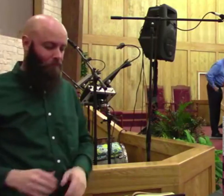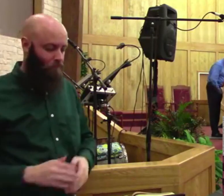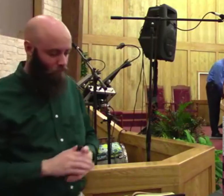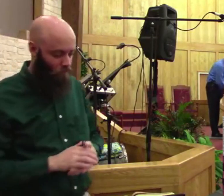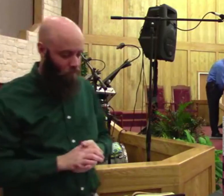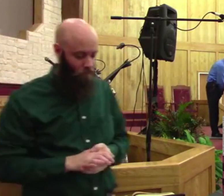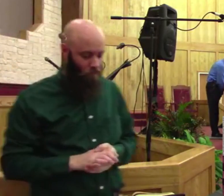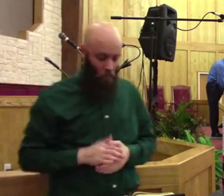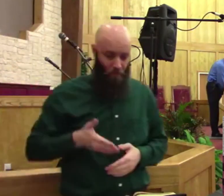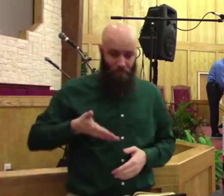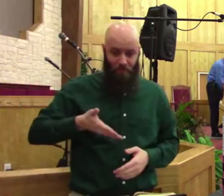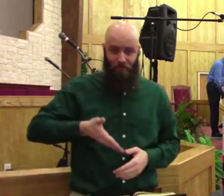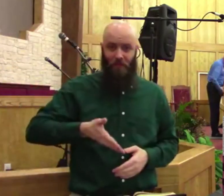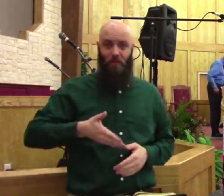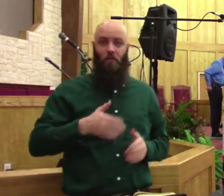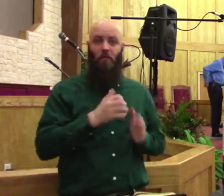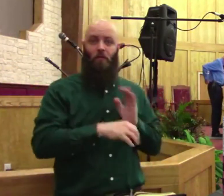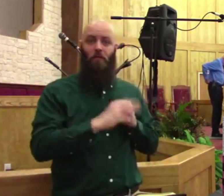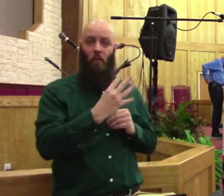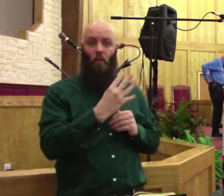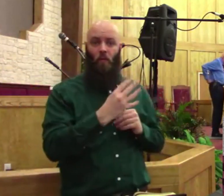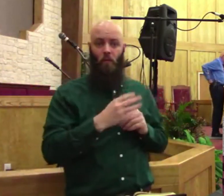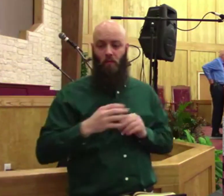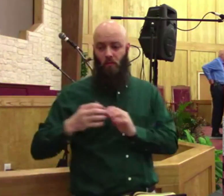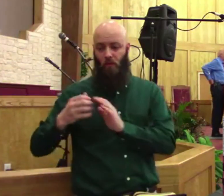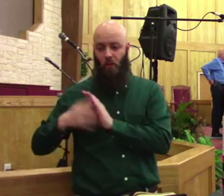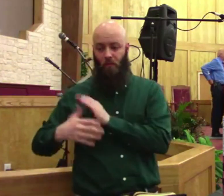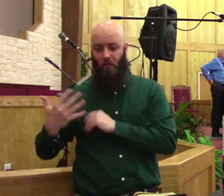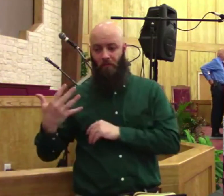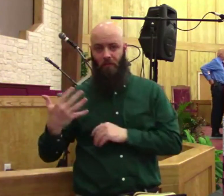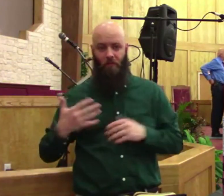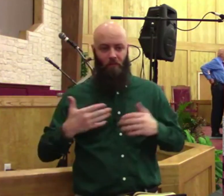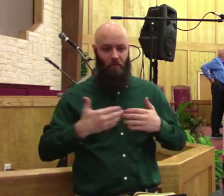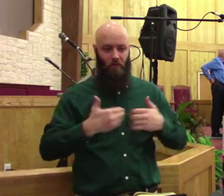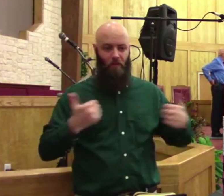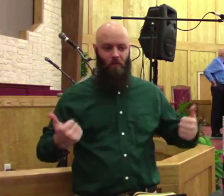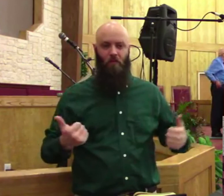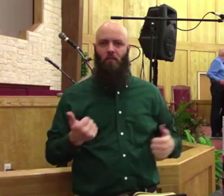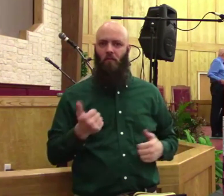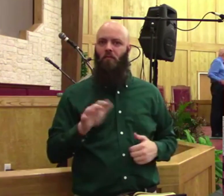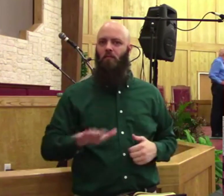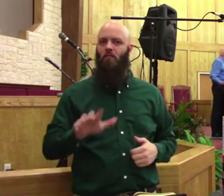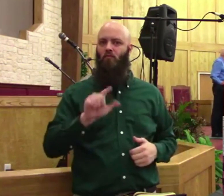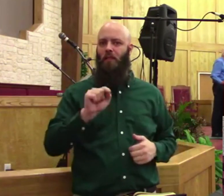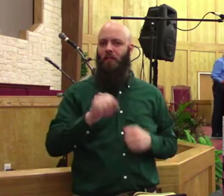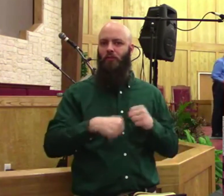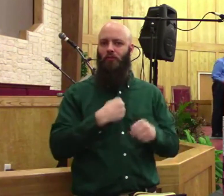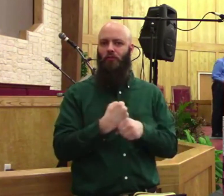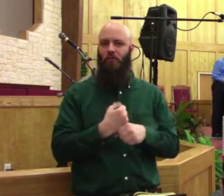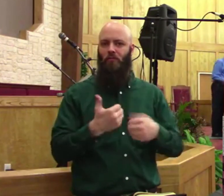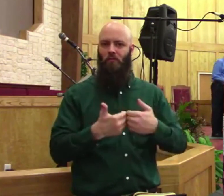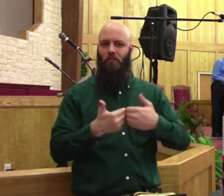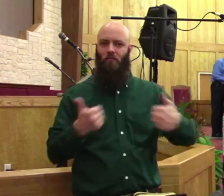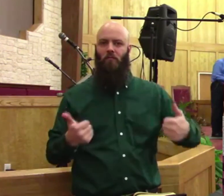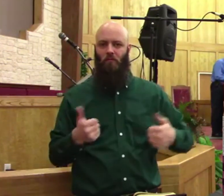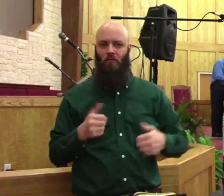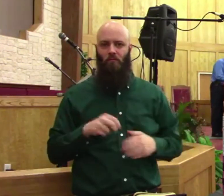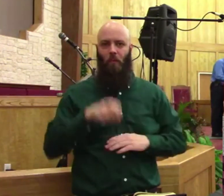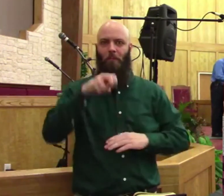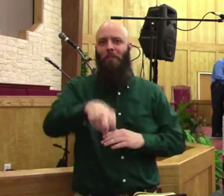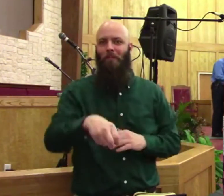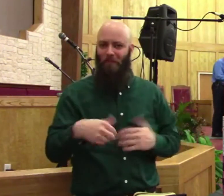chapter 4 and verse 1 of chapter 5, a little over 20 years have gone by.